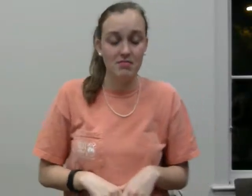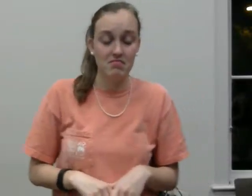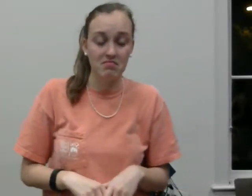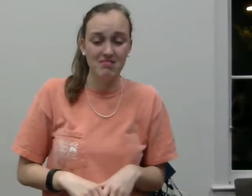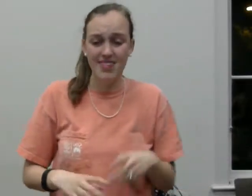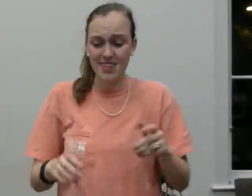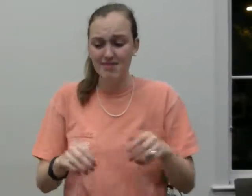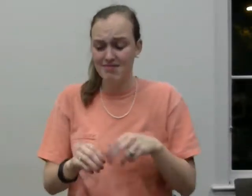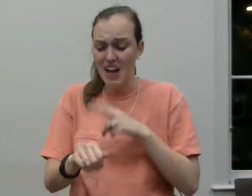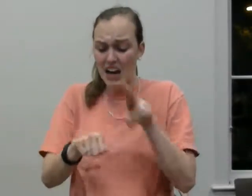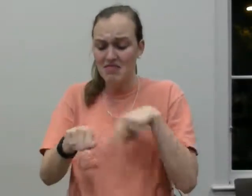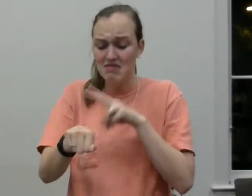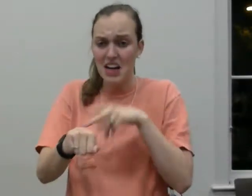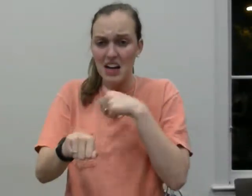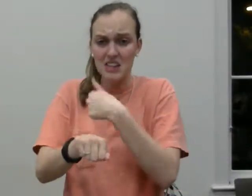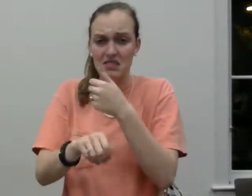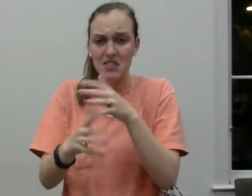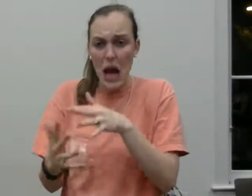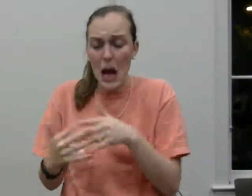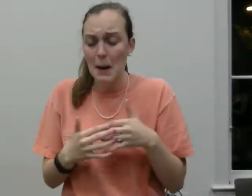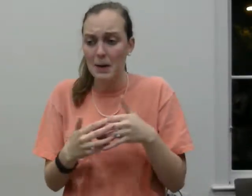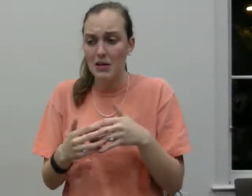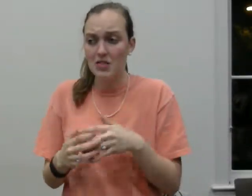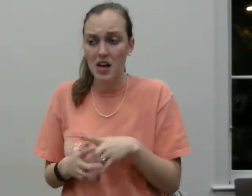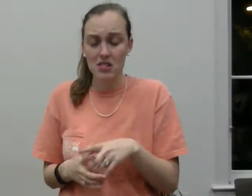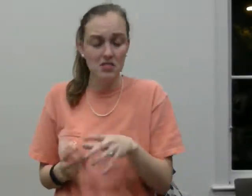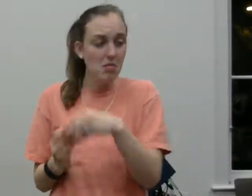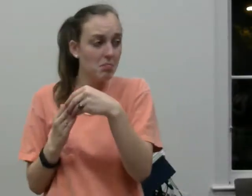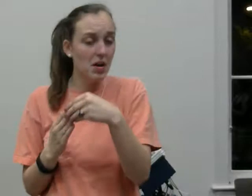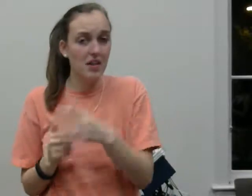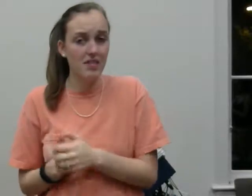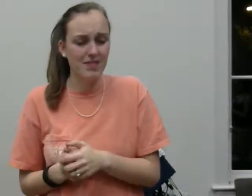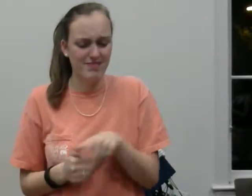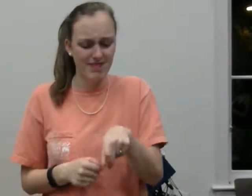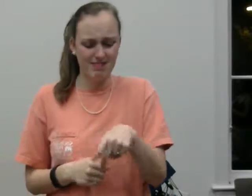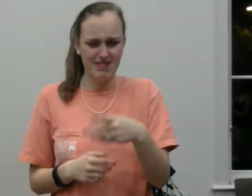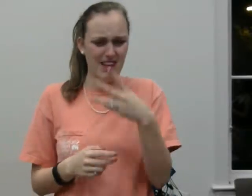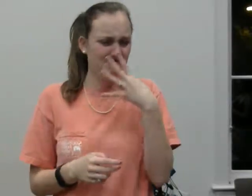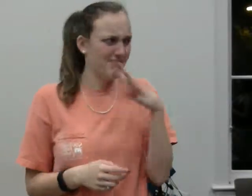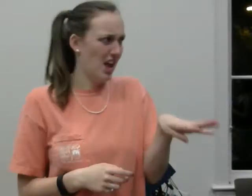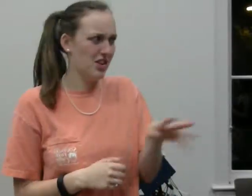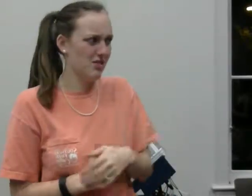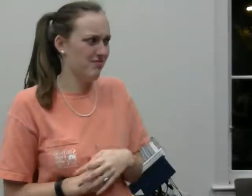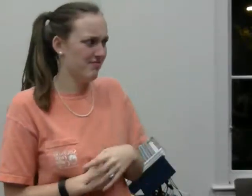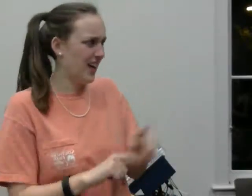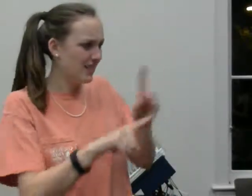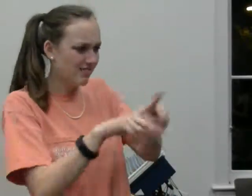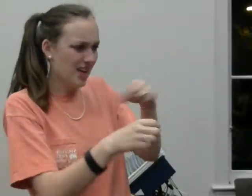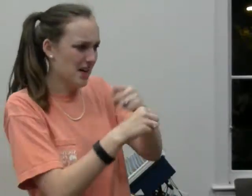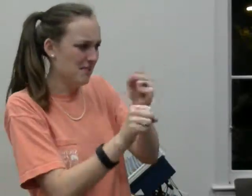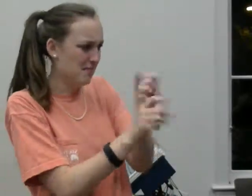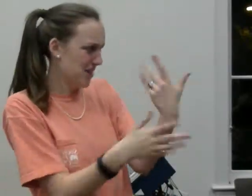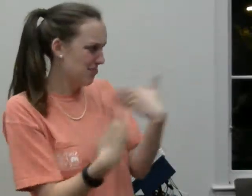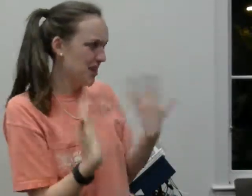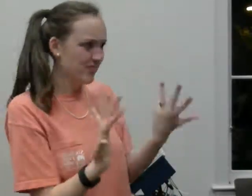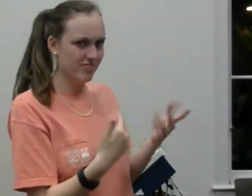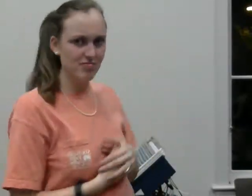The colonists did not like it, and for the most part, they just ignored it. They're like, you can't make me. And this upset the British government. This was kind of like,